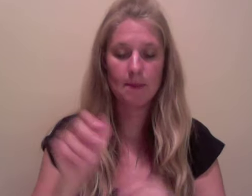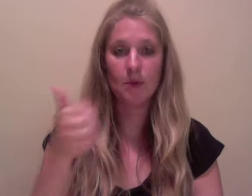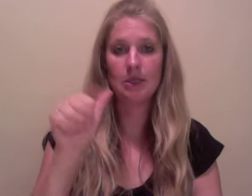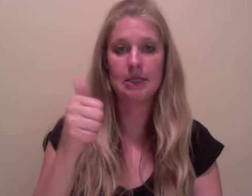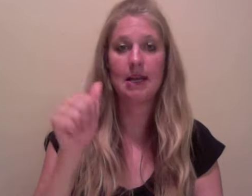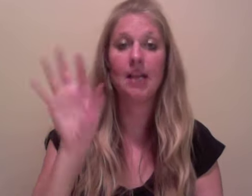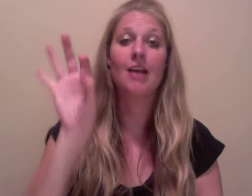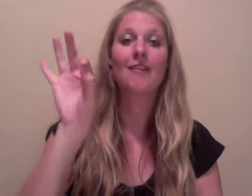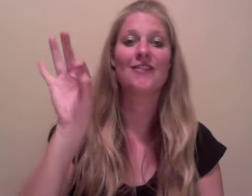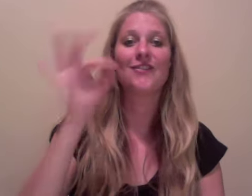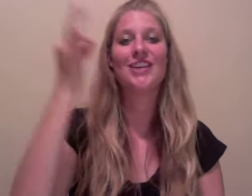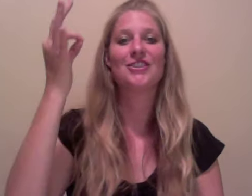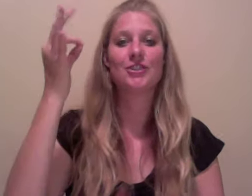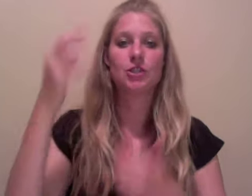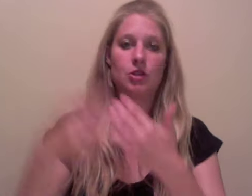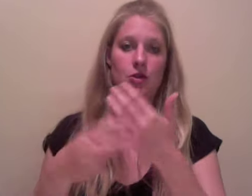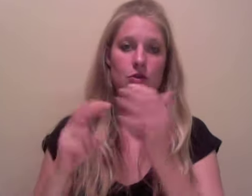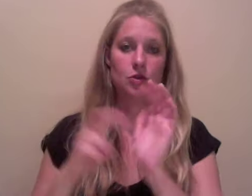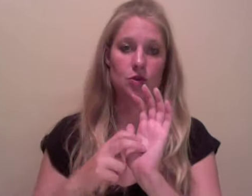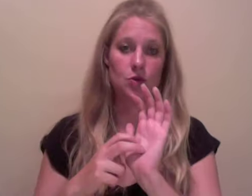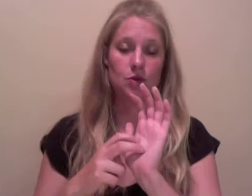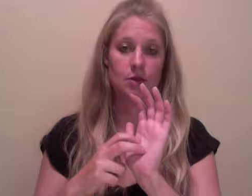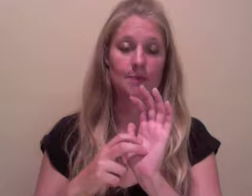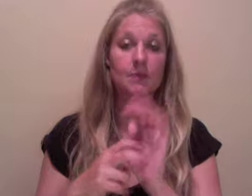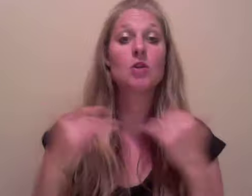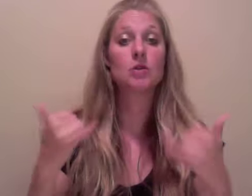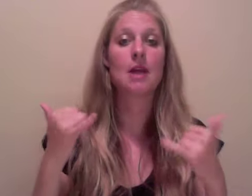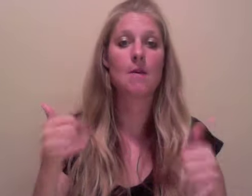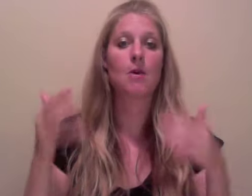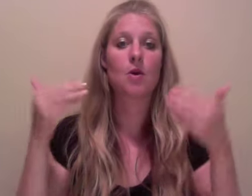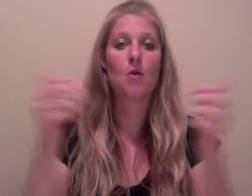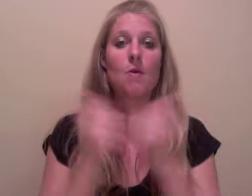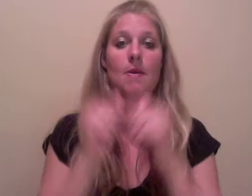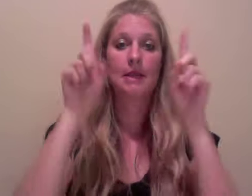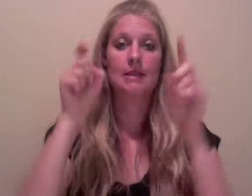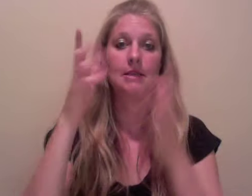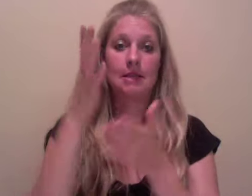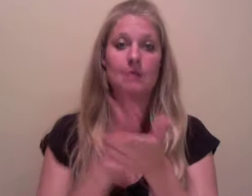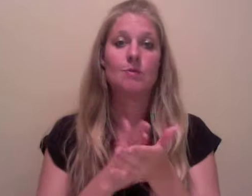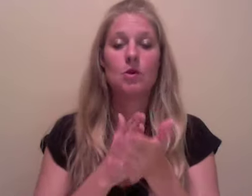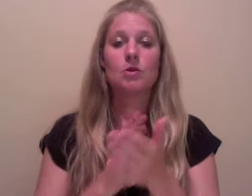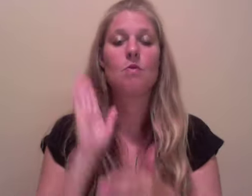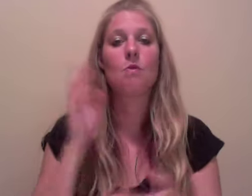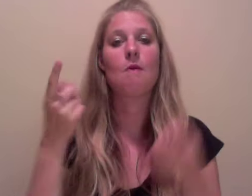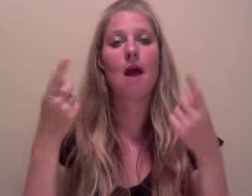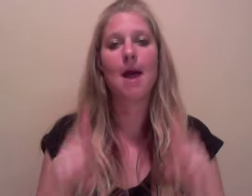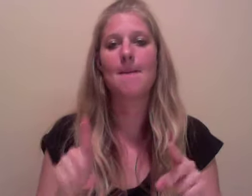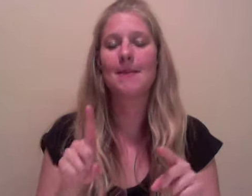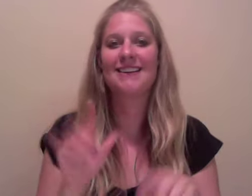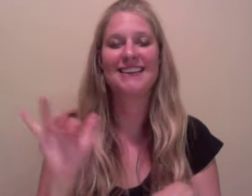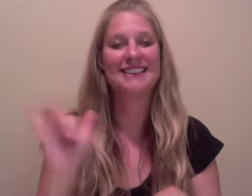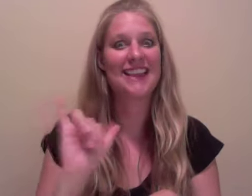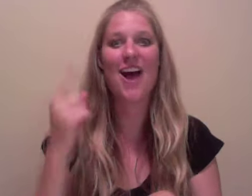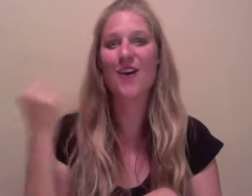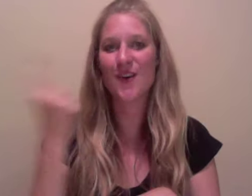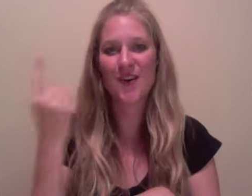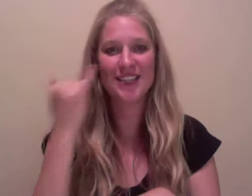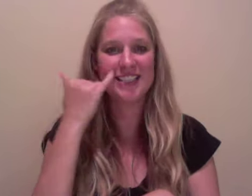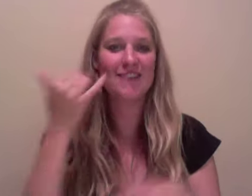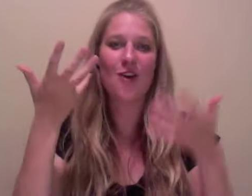back of your hand to the front of your hand. And number 10 is French toast. So now we're going to go ahead with the test portion. What happened is the same